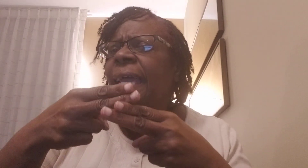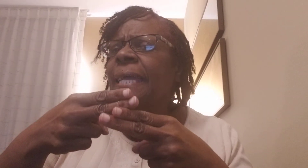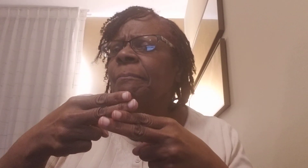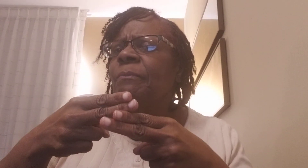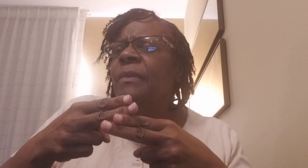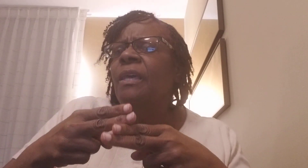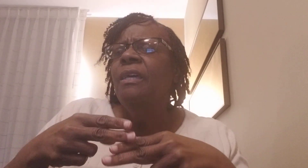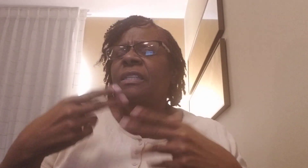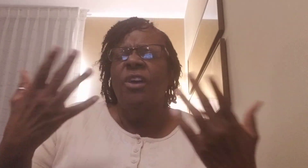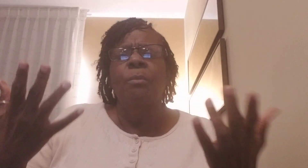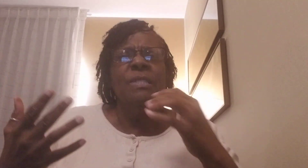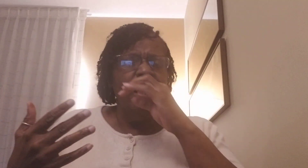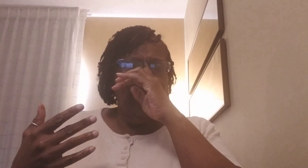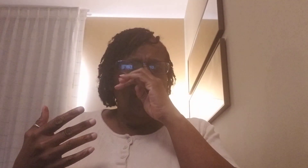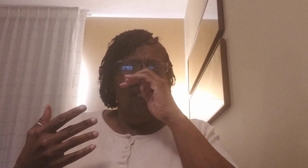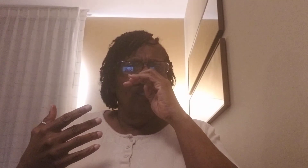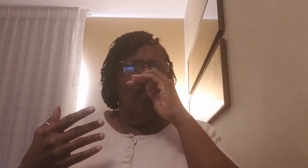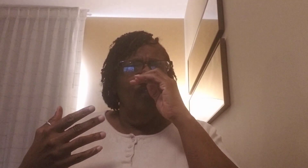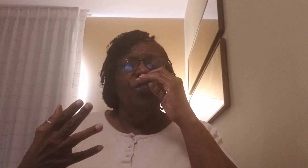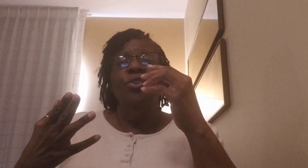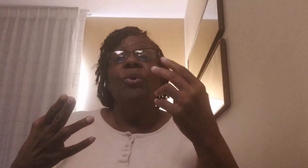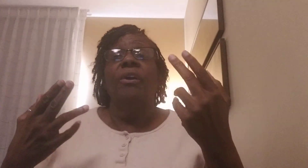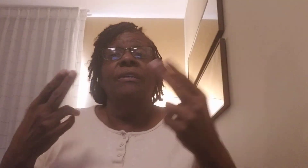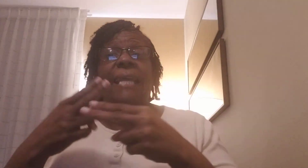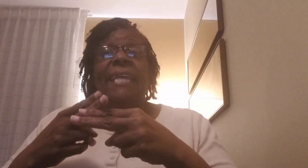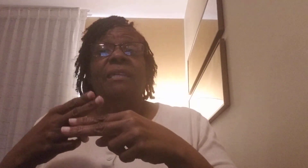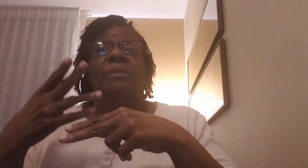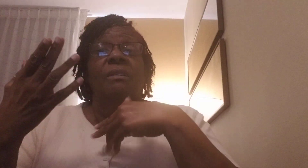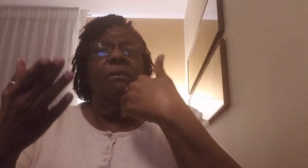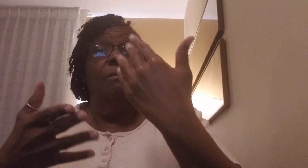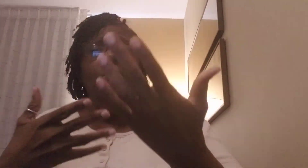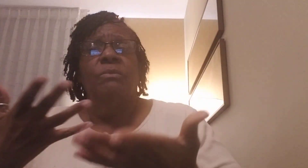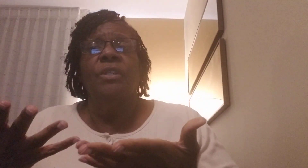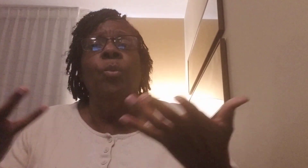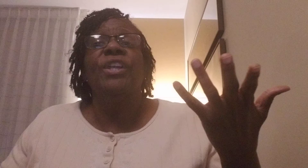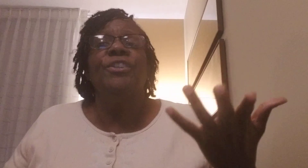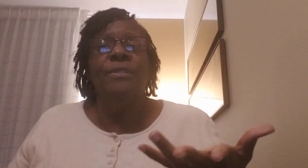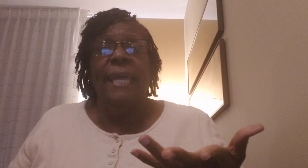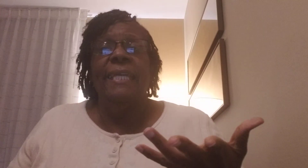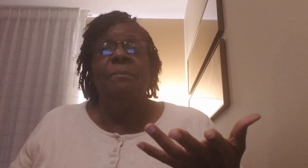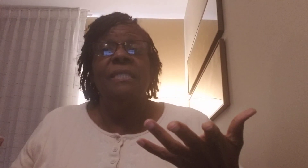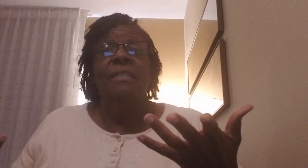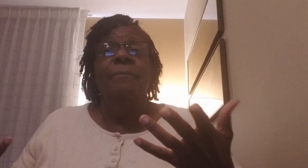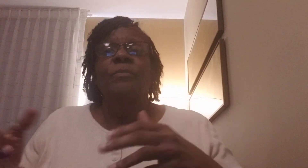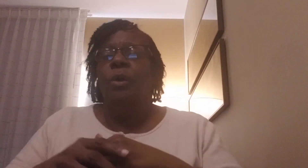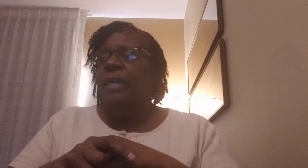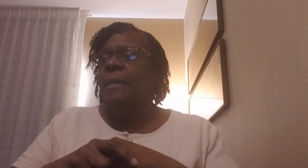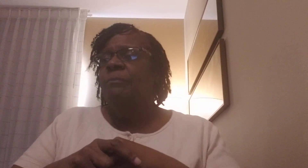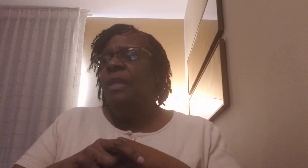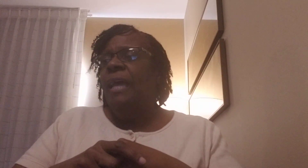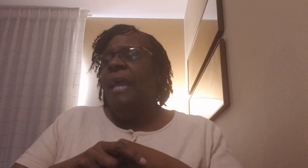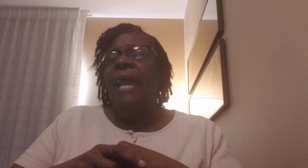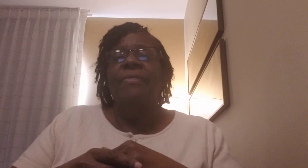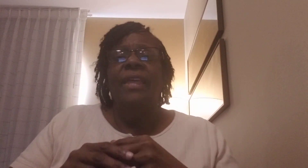name. It's almost saying like you are named, what are you named? Okay. And then